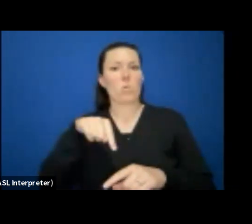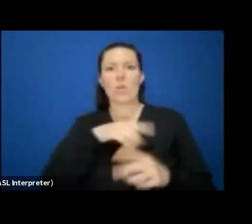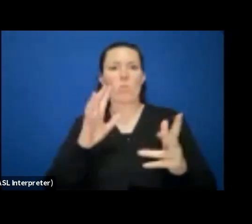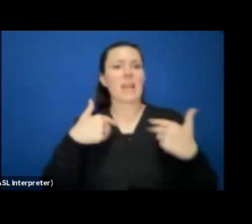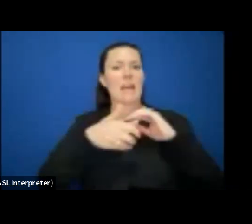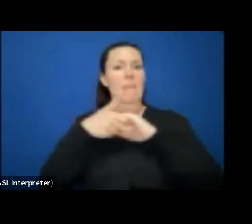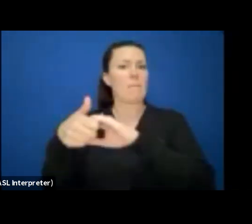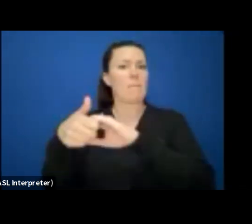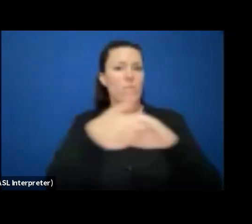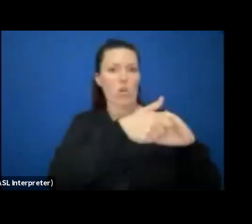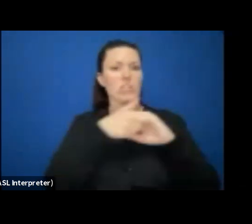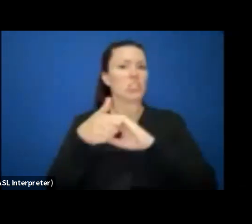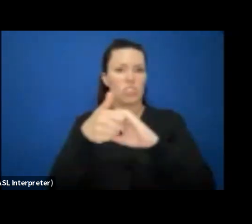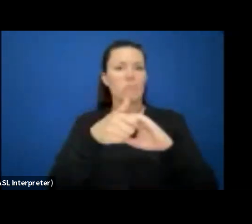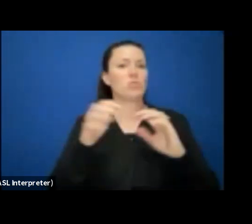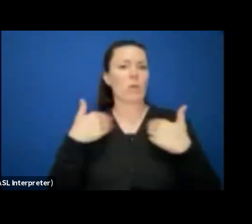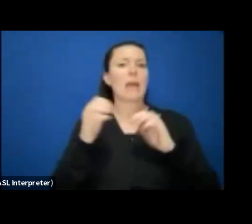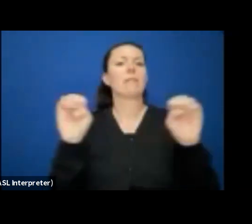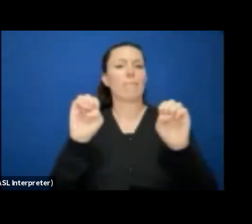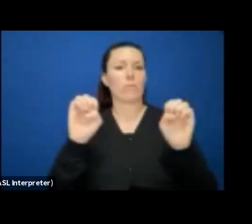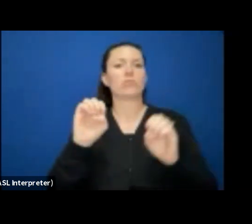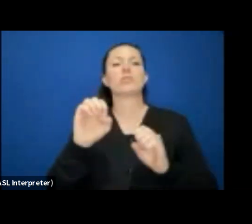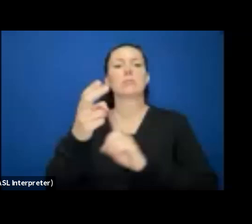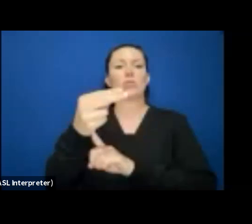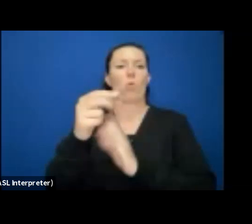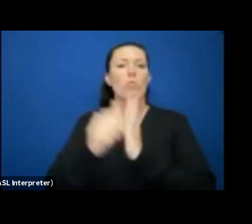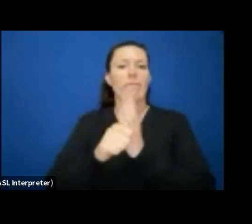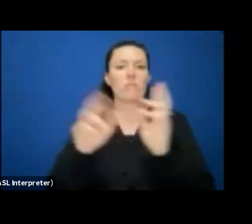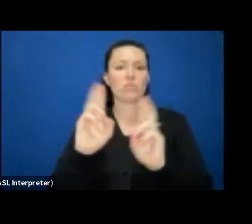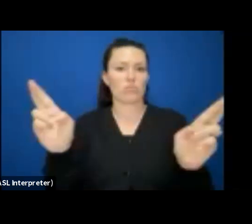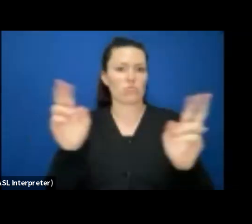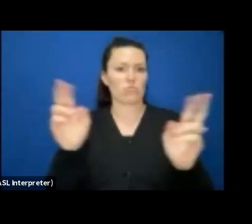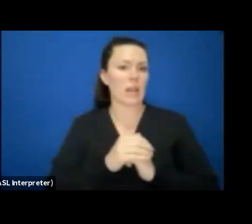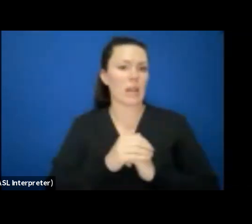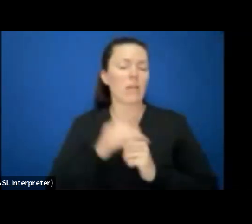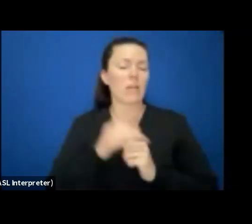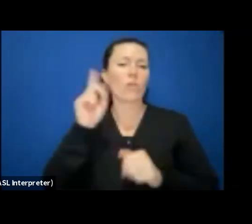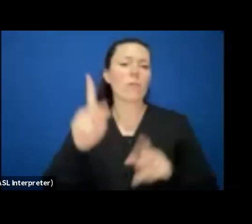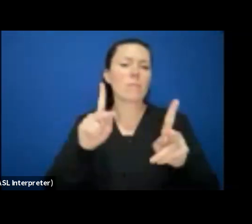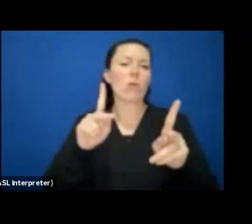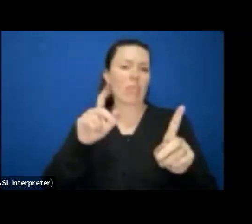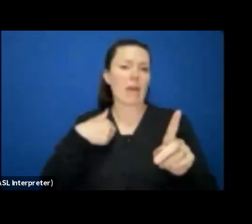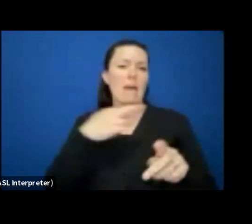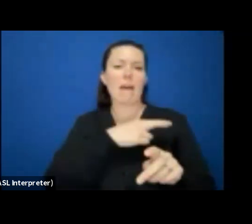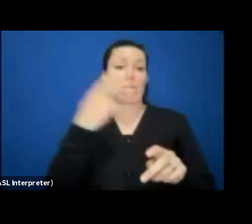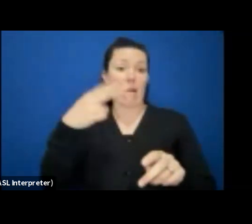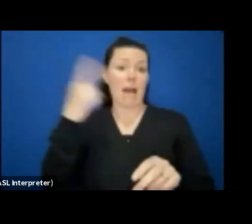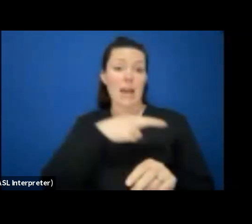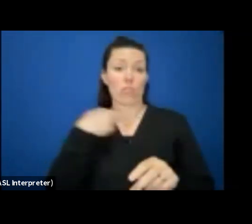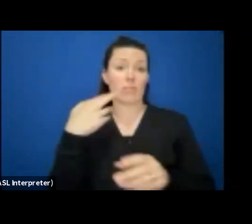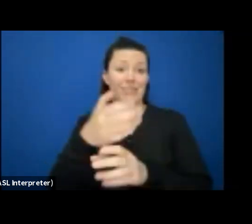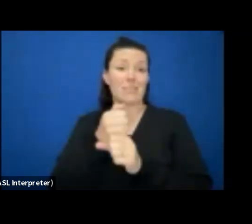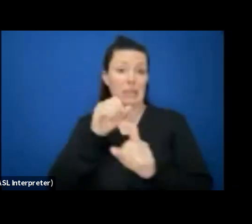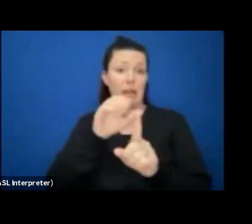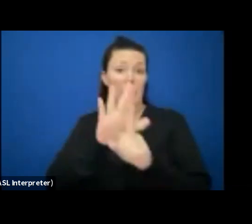partnerships to do emergency hotel vouchers for those that are high risk of, getting COVID. We placed a lot of